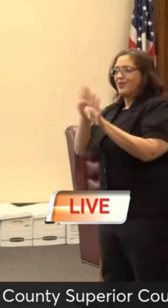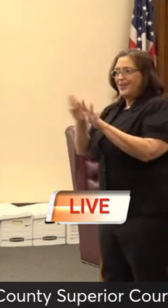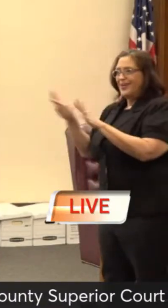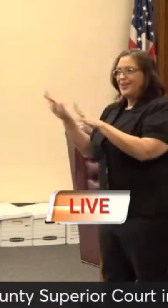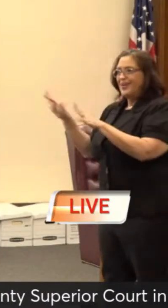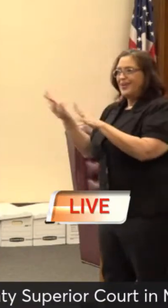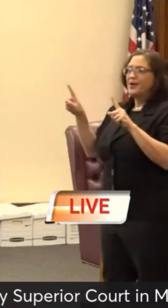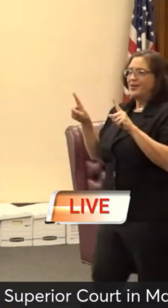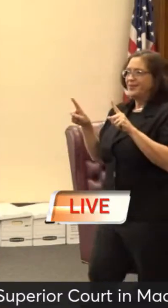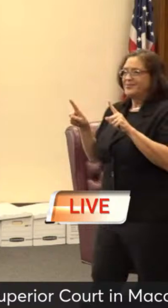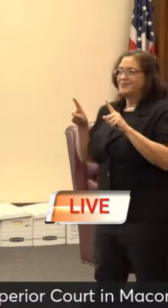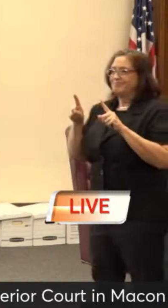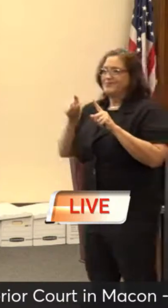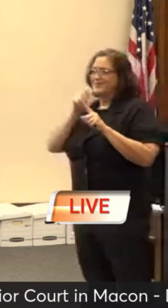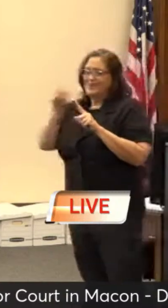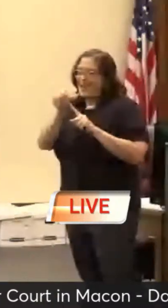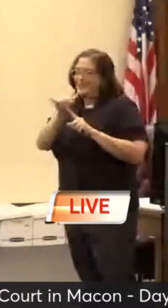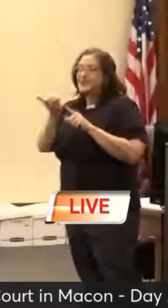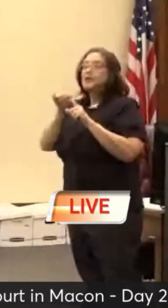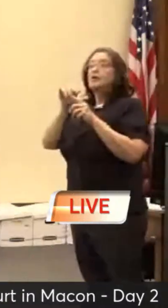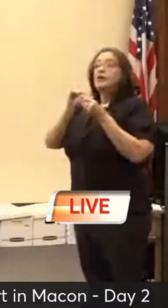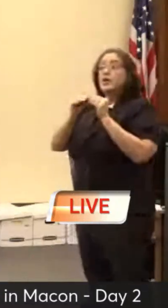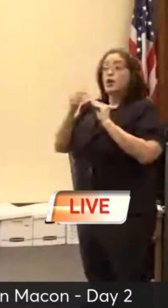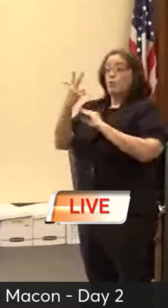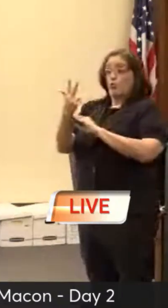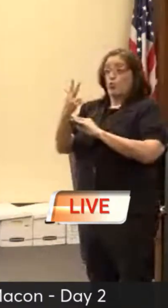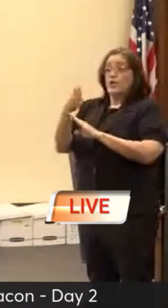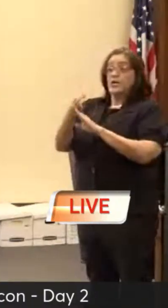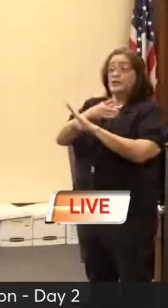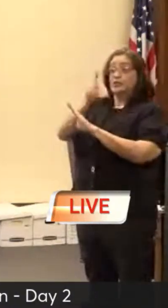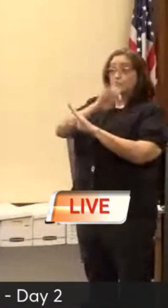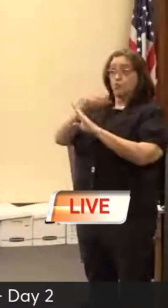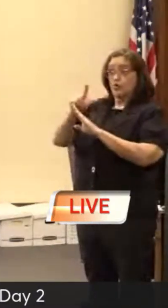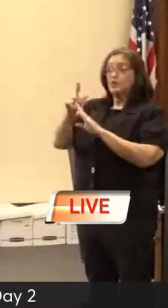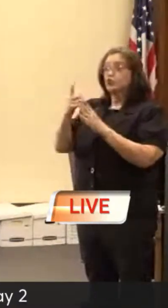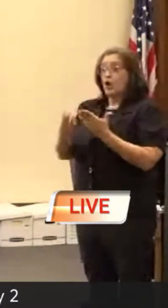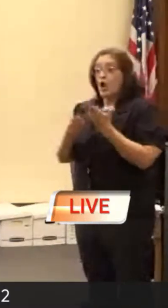things. Respondents exhibit 3 is the pretrial motions hearing transcript.